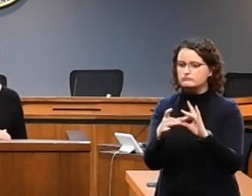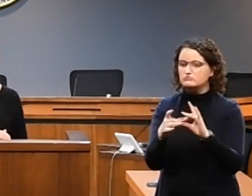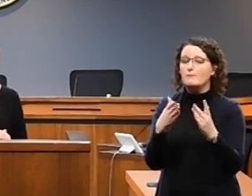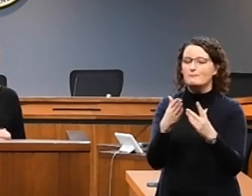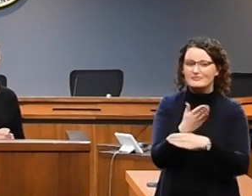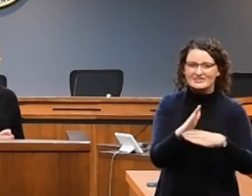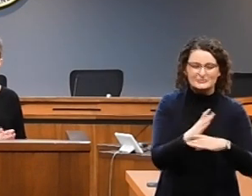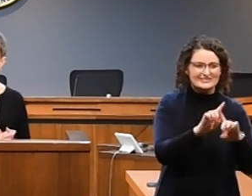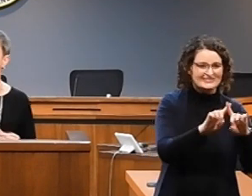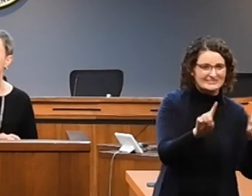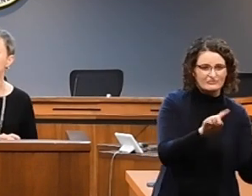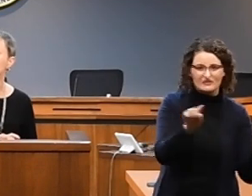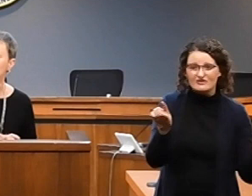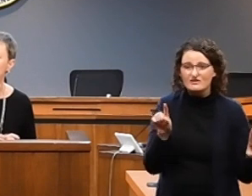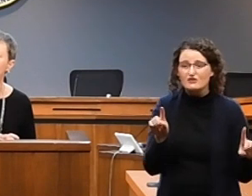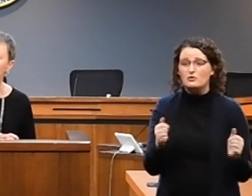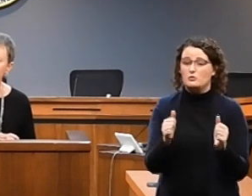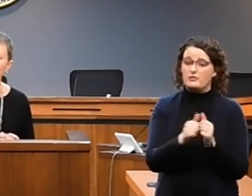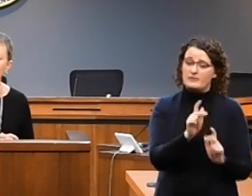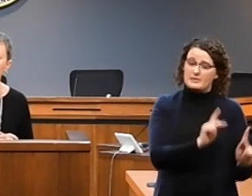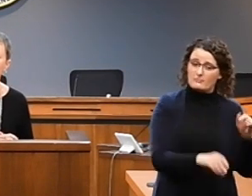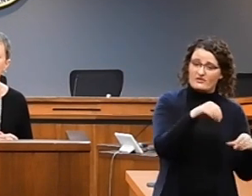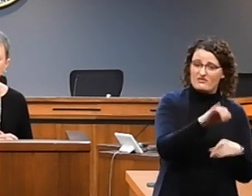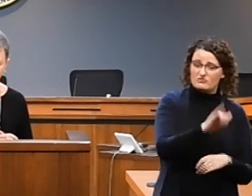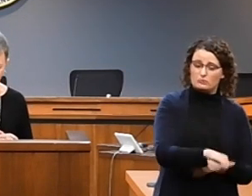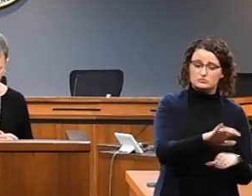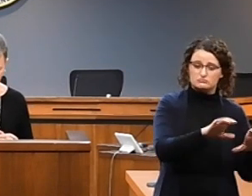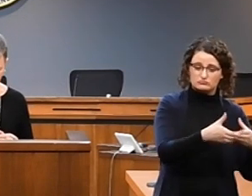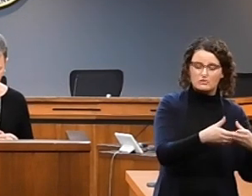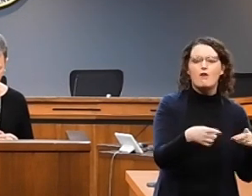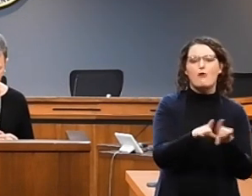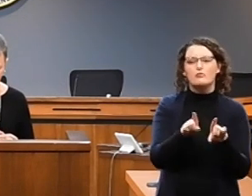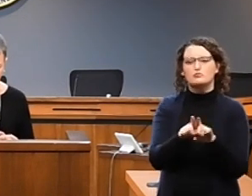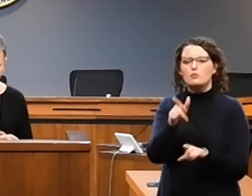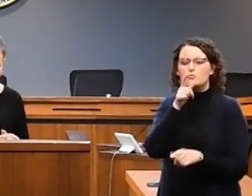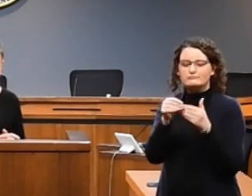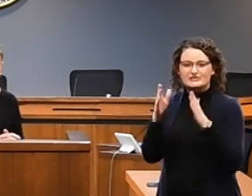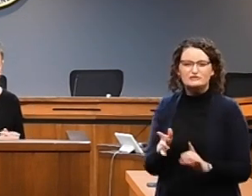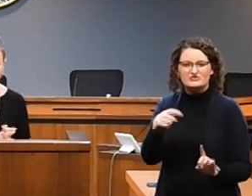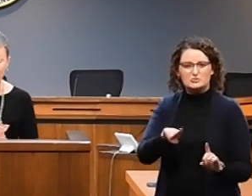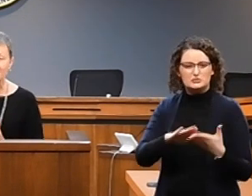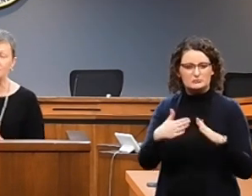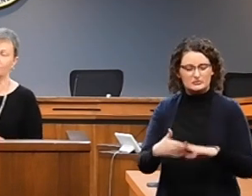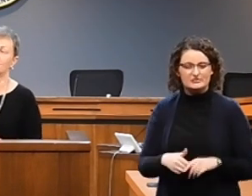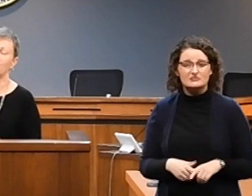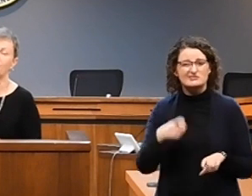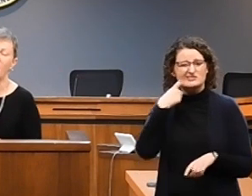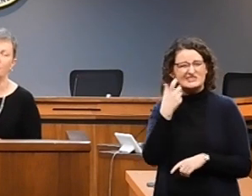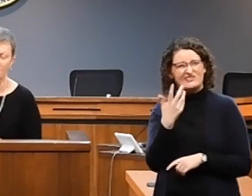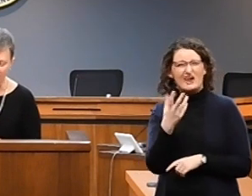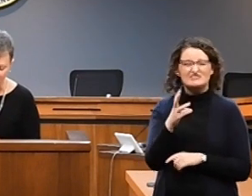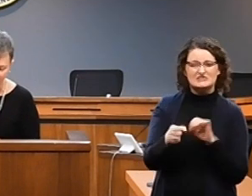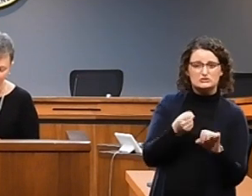communities, among the laity of those institutions and also among those of us who are clergy. And for the past 5 or 6 years, through